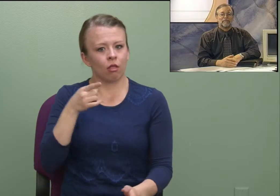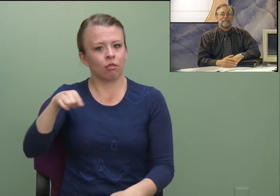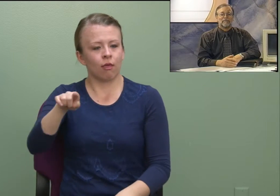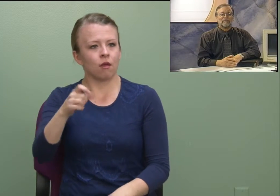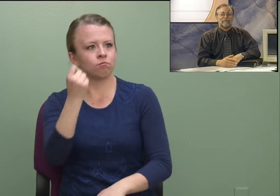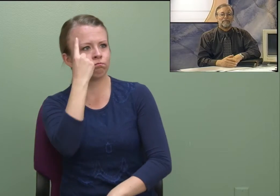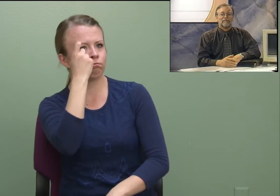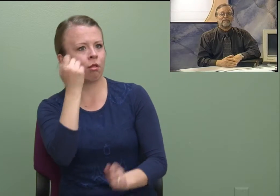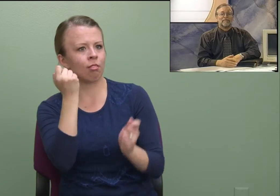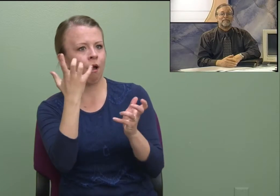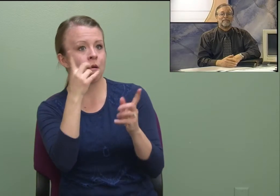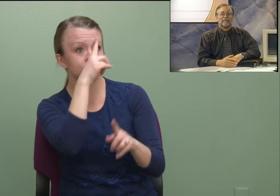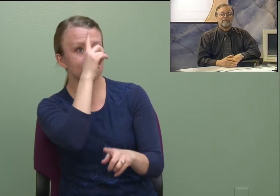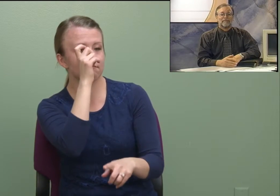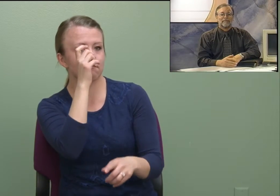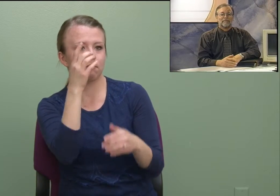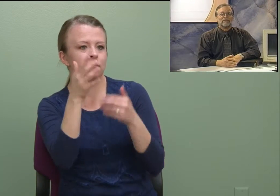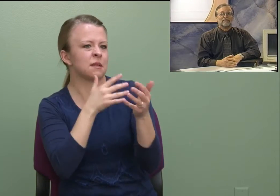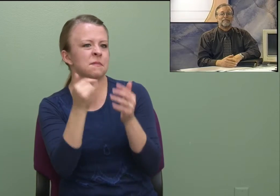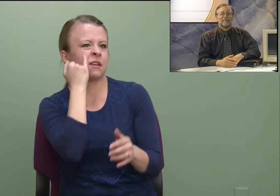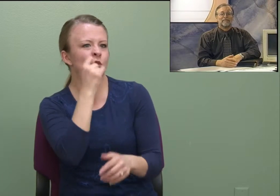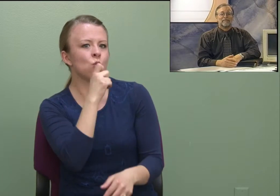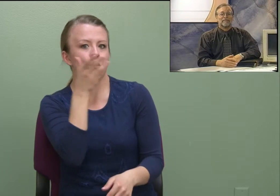of it, even though you weren't there in person.